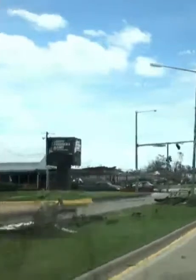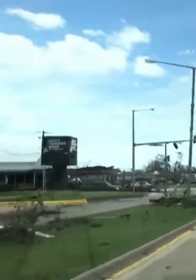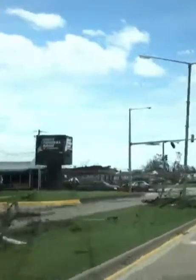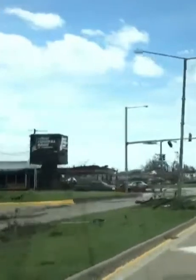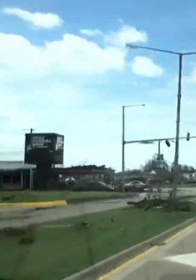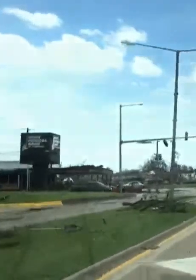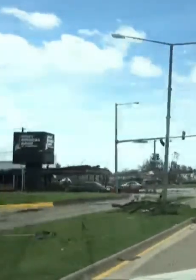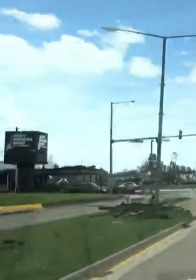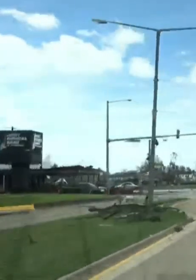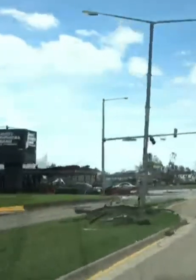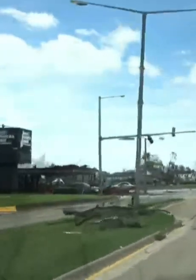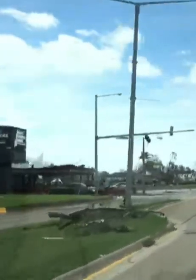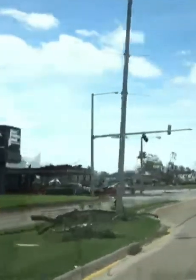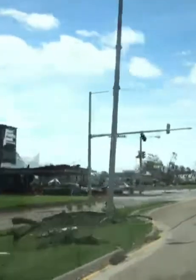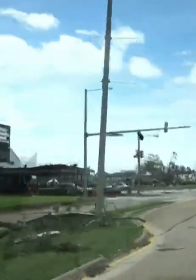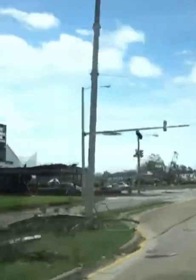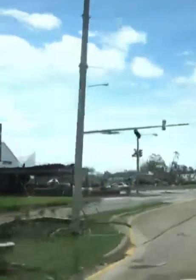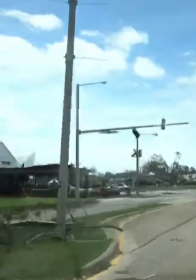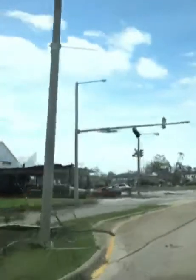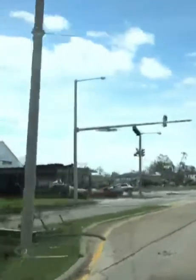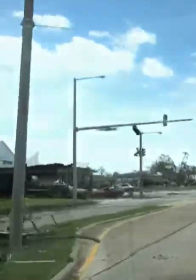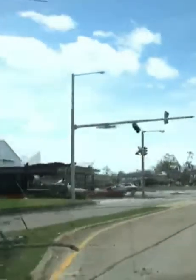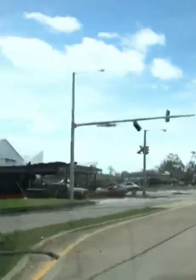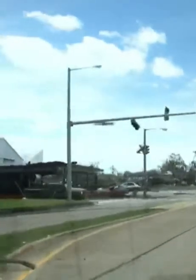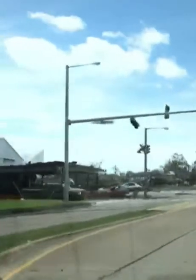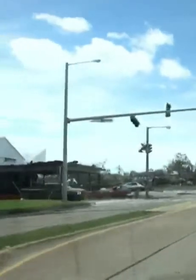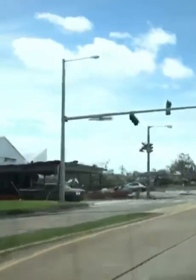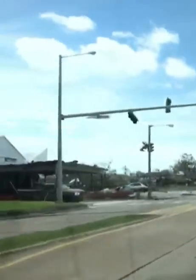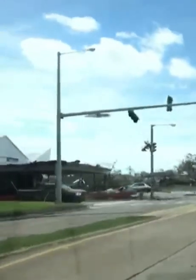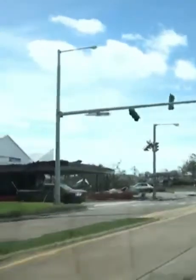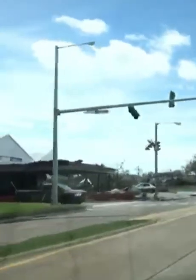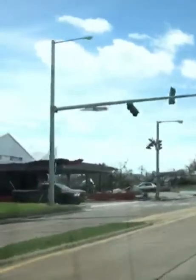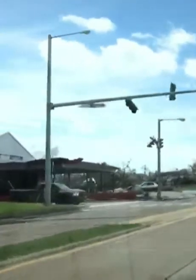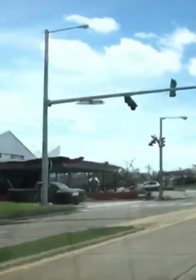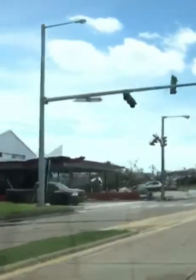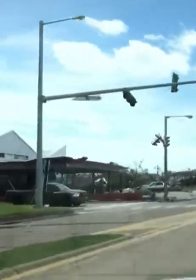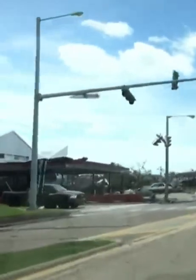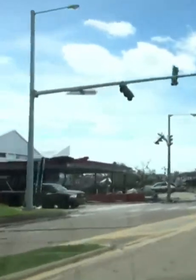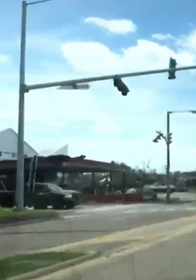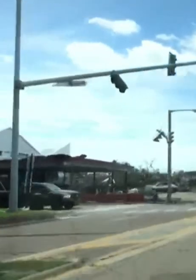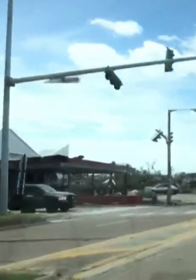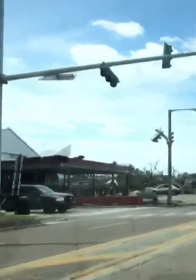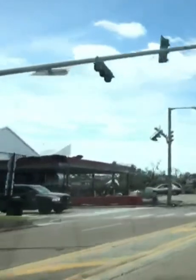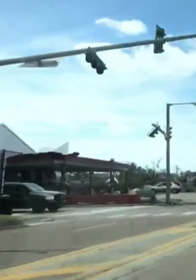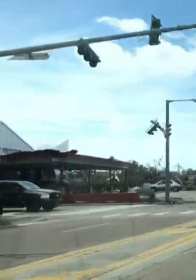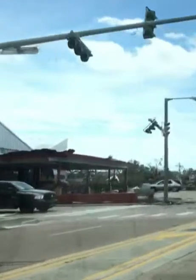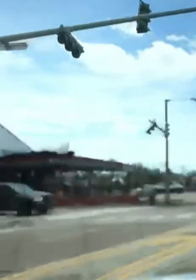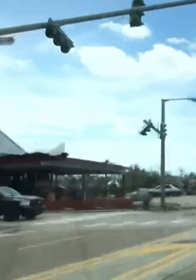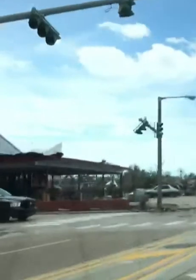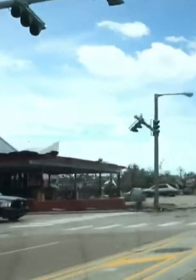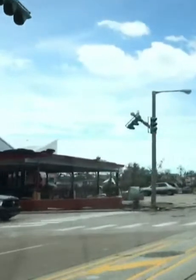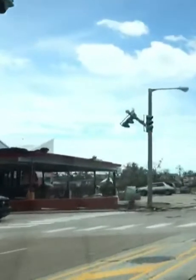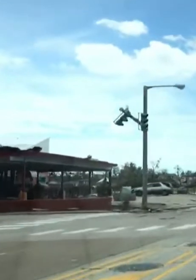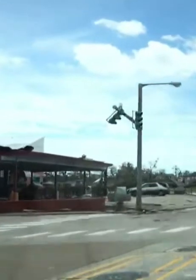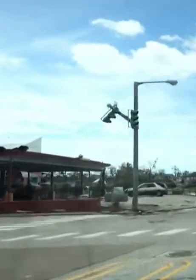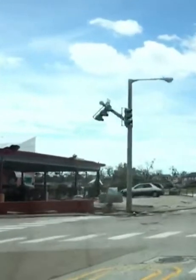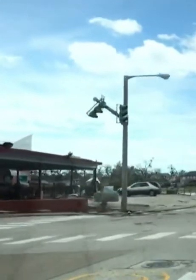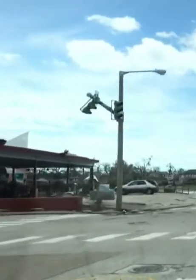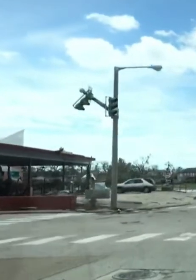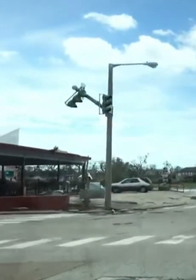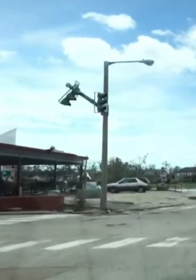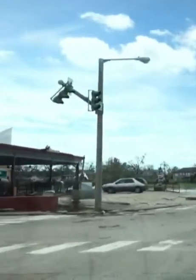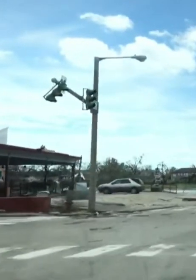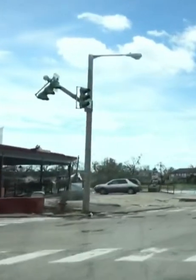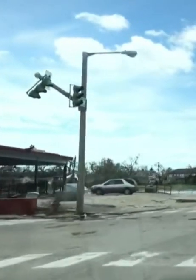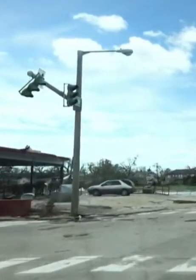downtown Lake Charles, we're most likely going to make our way over to some of the more residential areas to kind of see what people may